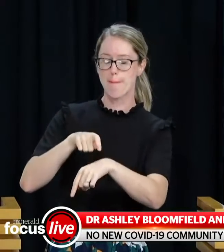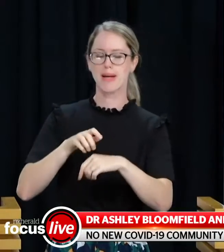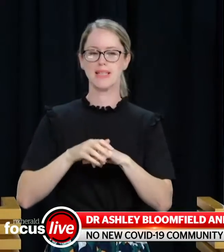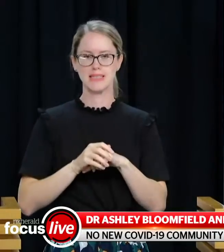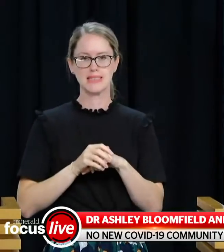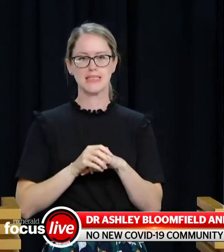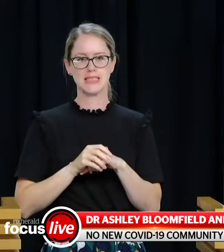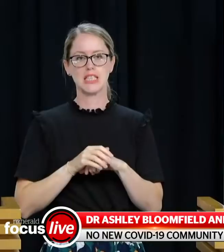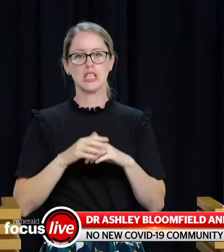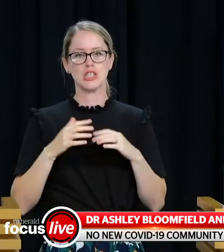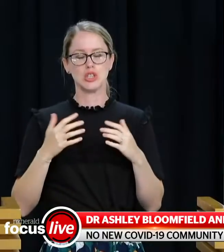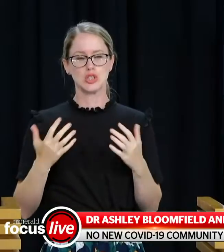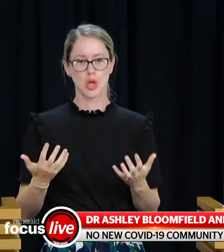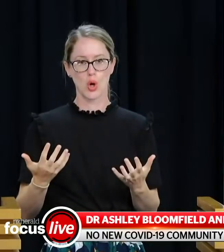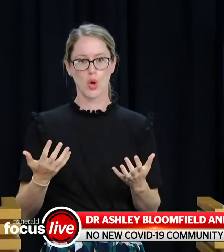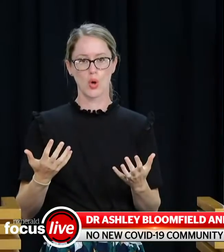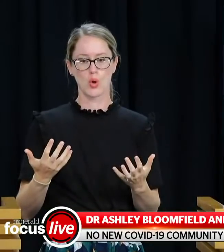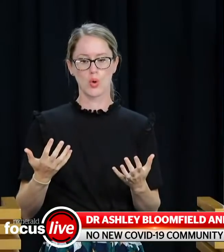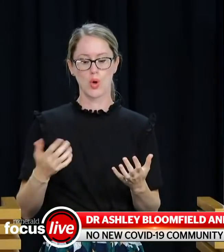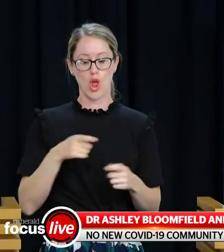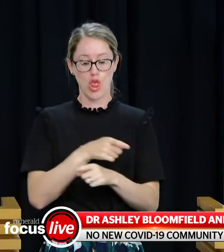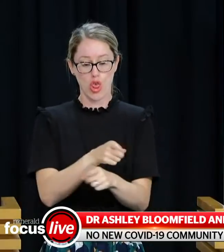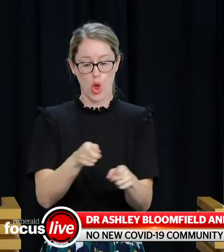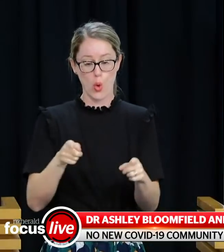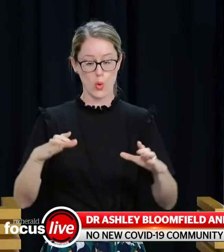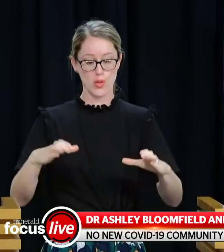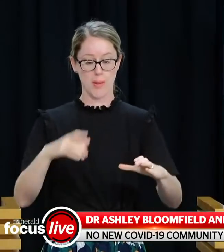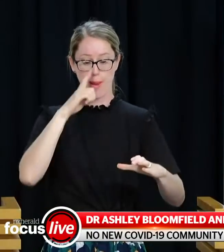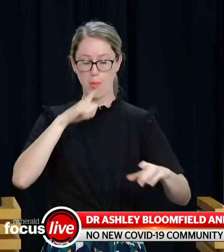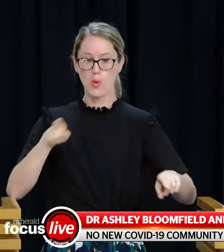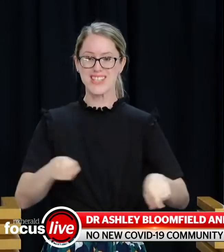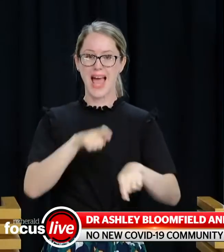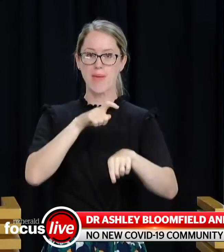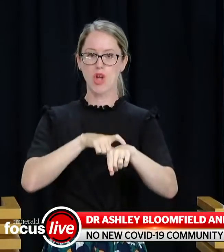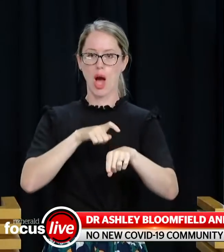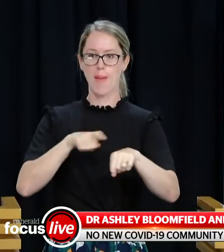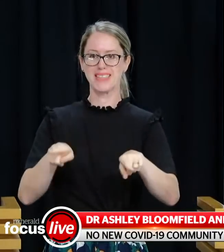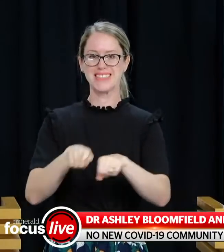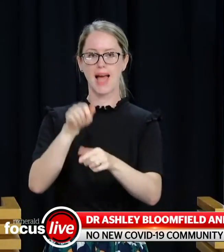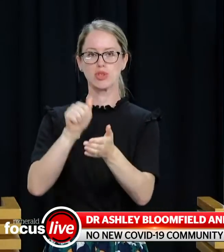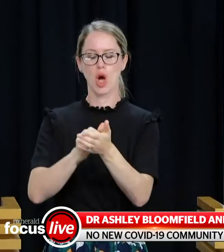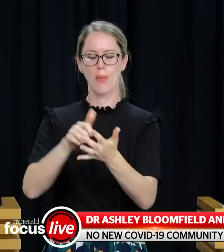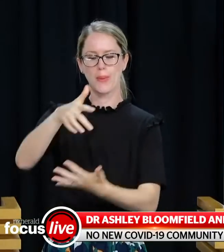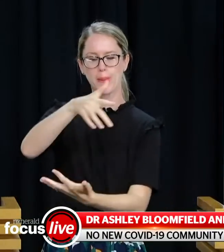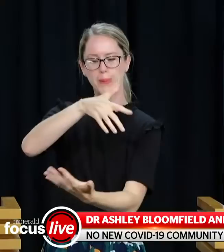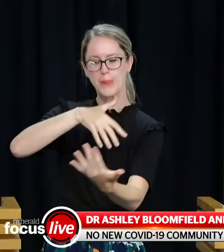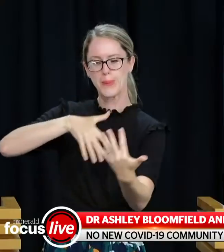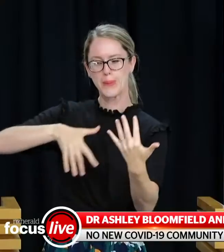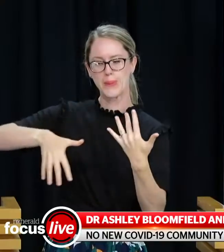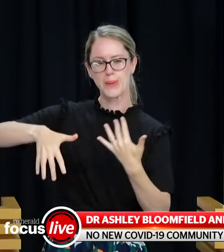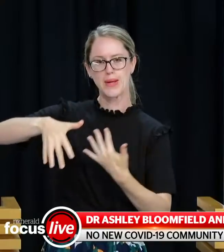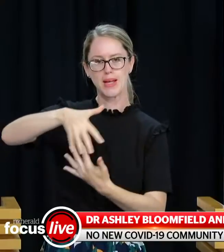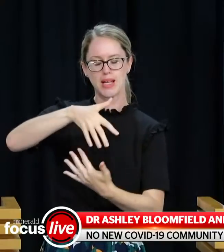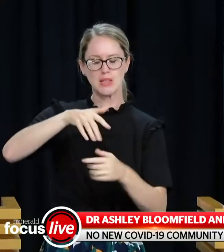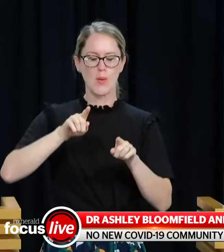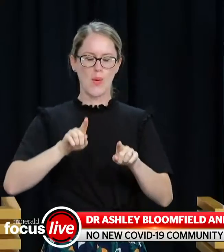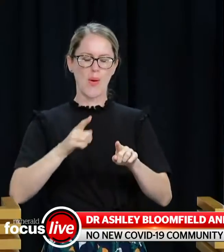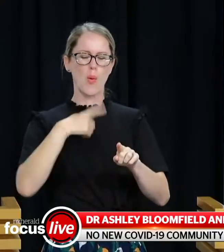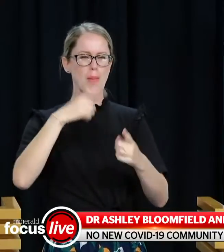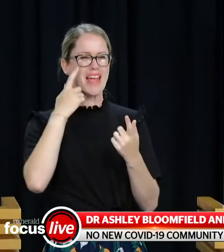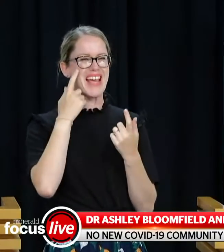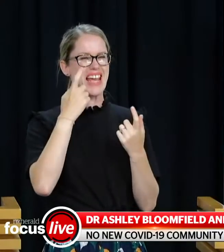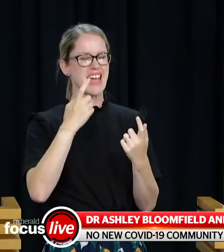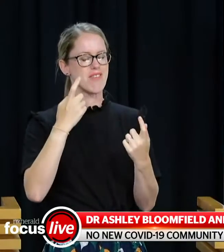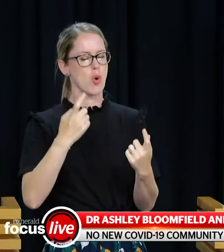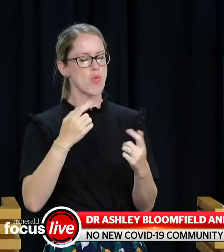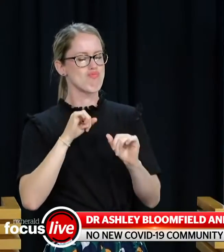particular instance, as we've talked about, we are being especially cautious and are managing these people, even though they are not close contacts, we are managing them